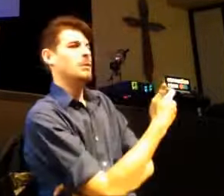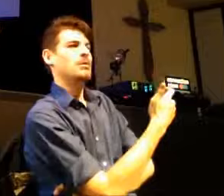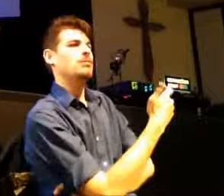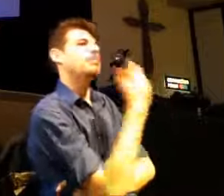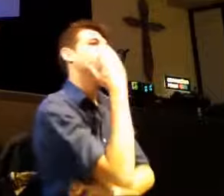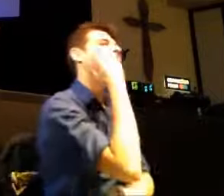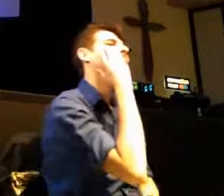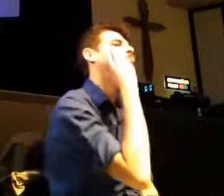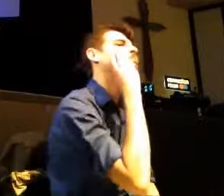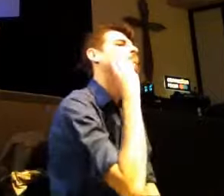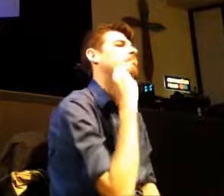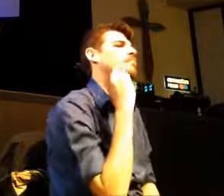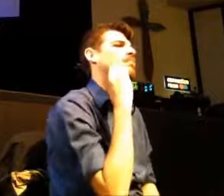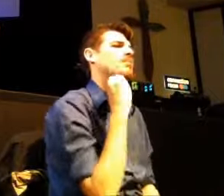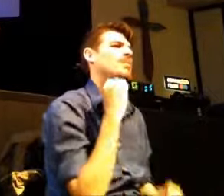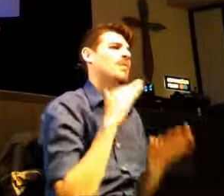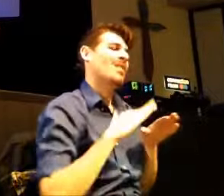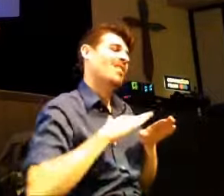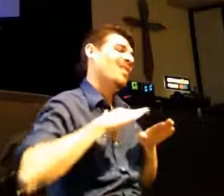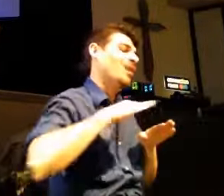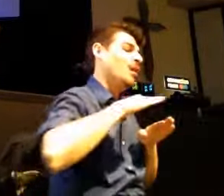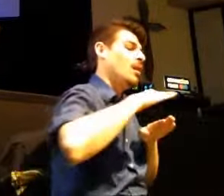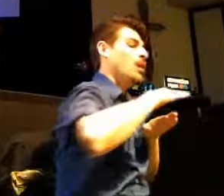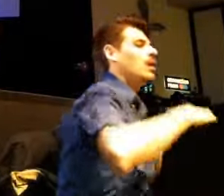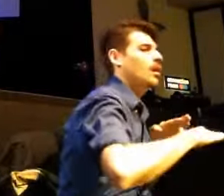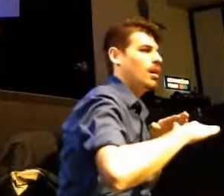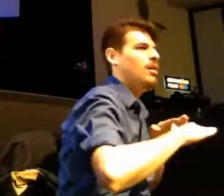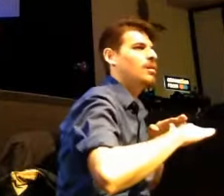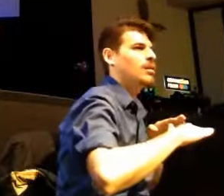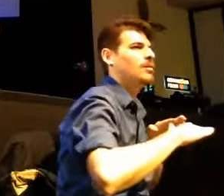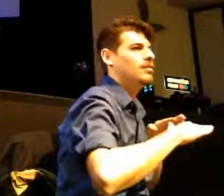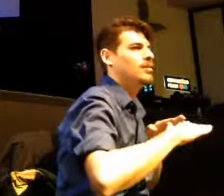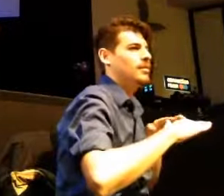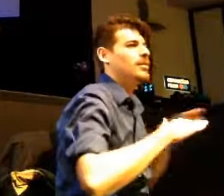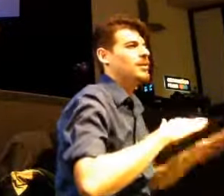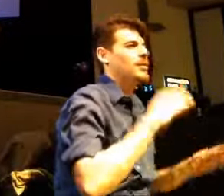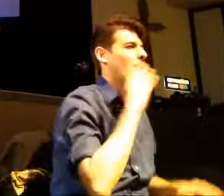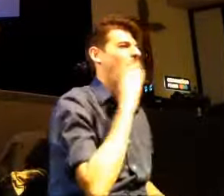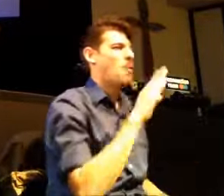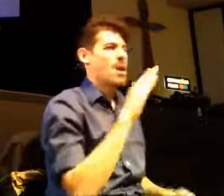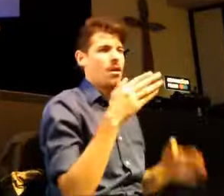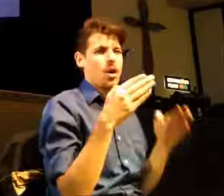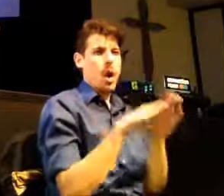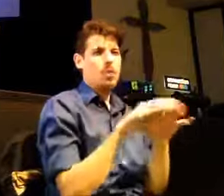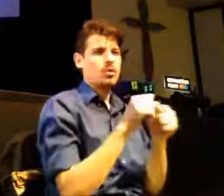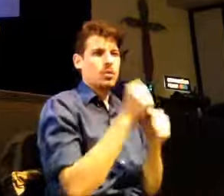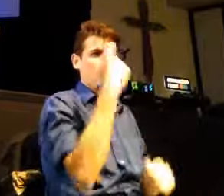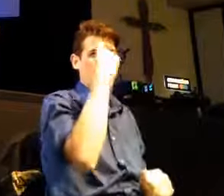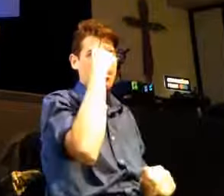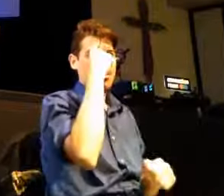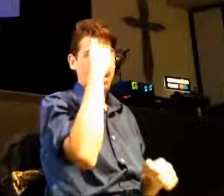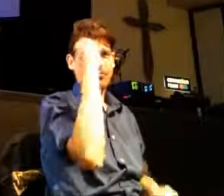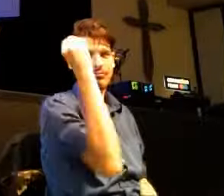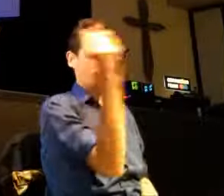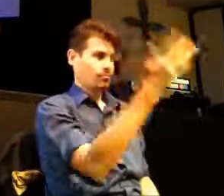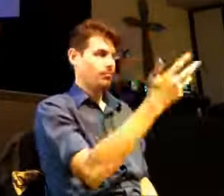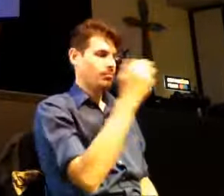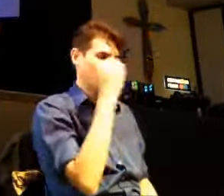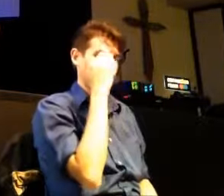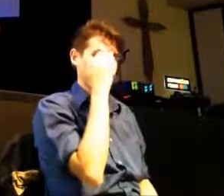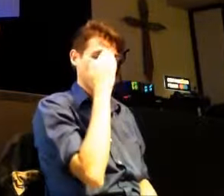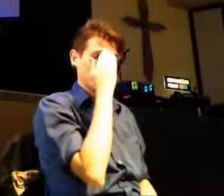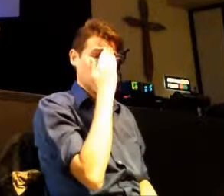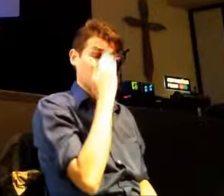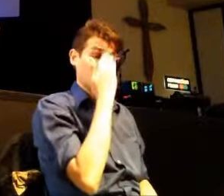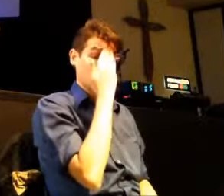this world that are amazing. I'm going to close with this thought. I was thinking about this morning, and maybe one of the